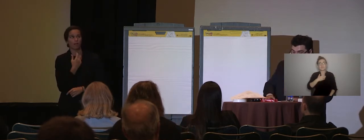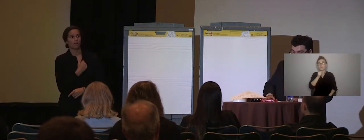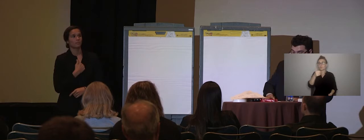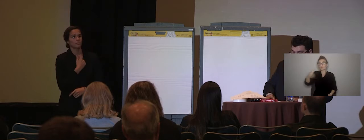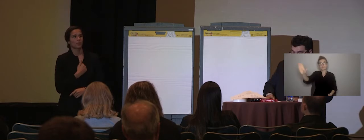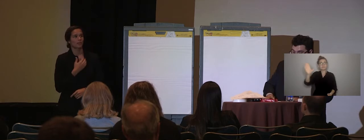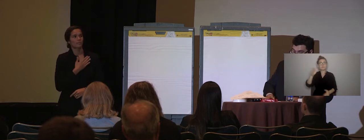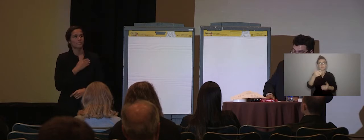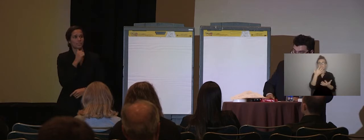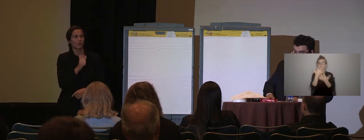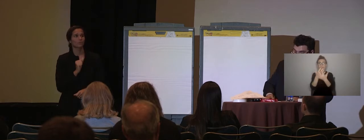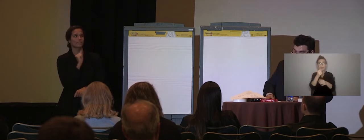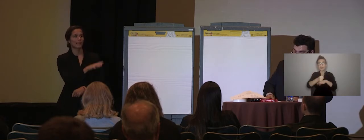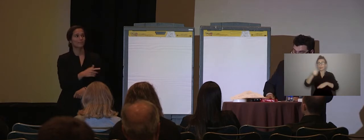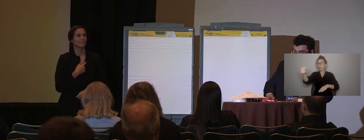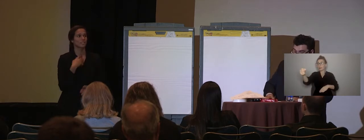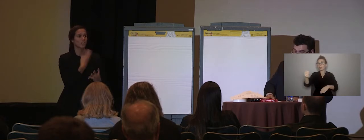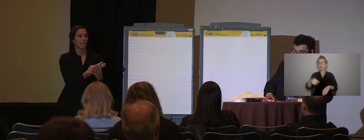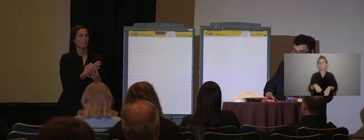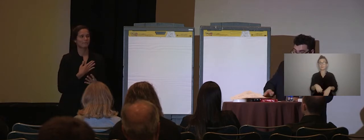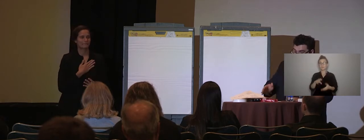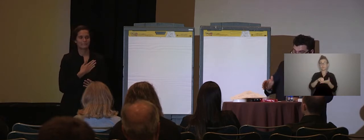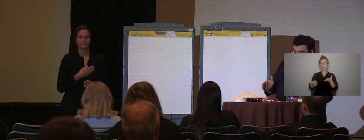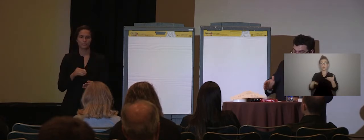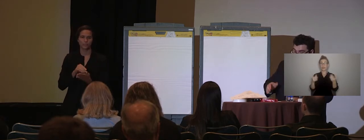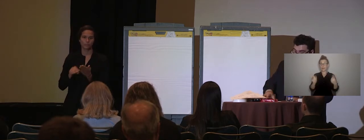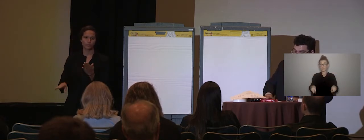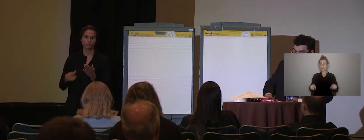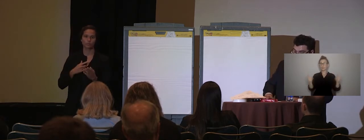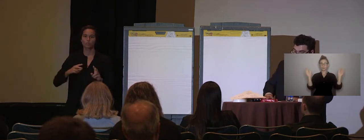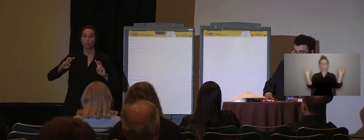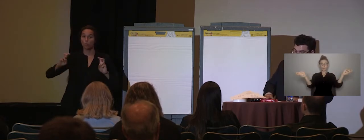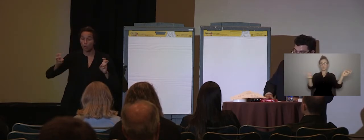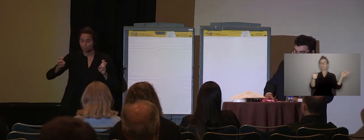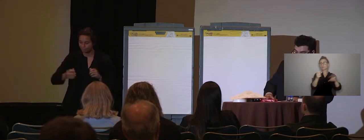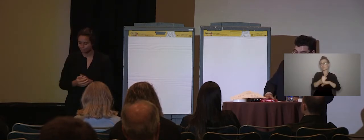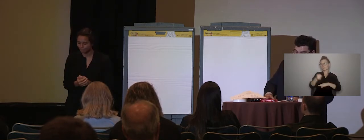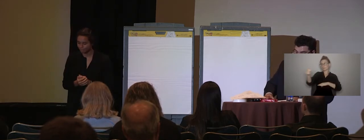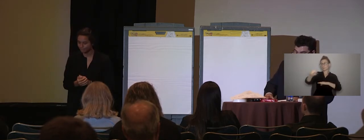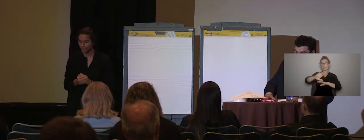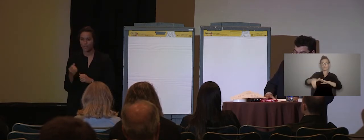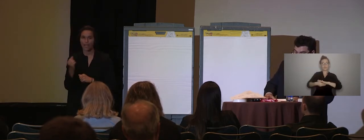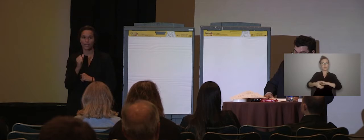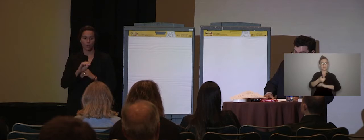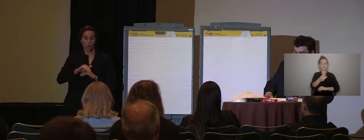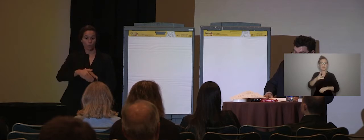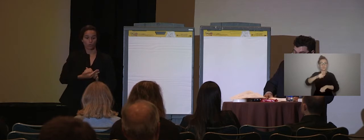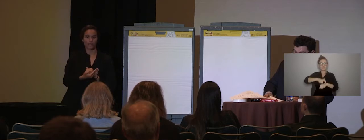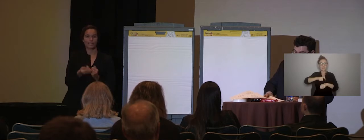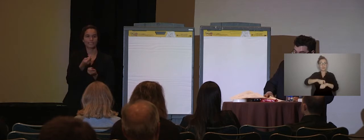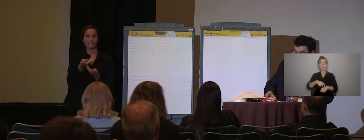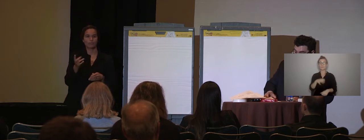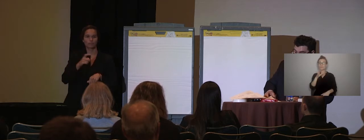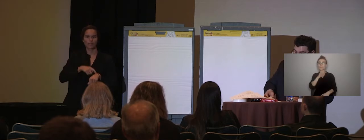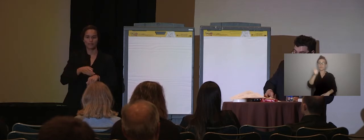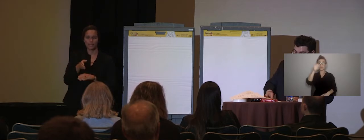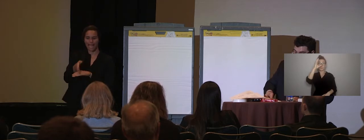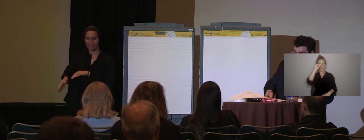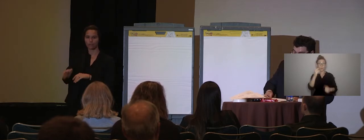don't send me to jail." The student had been, quote, held overnight several times after arrest at school,